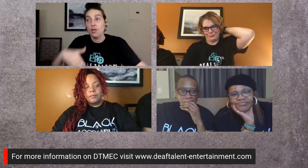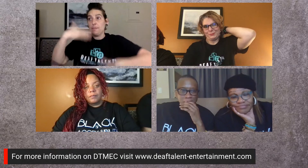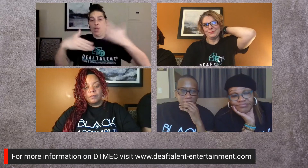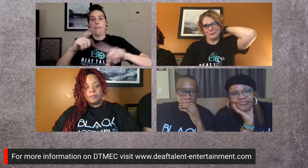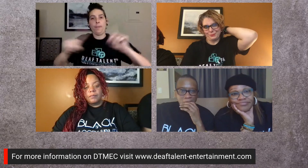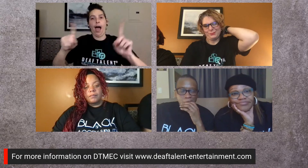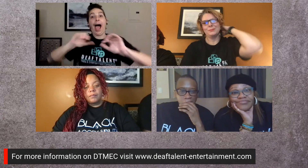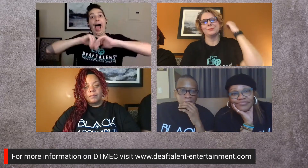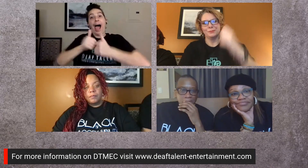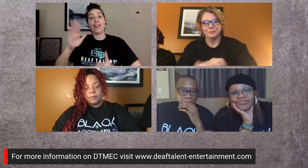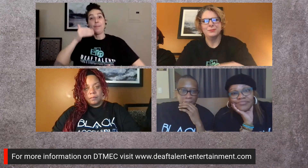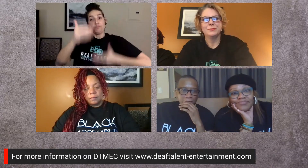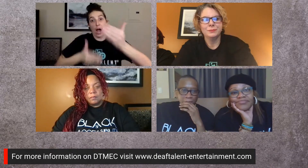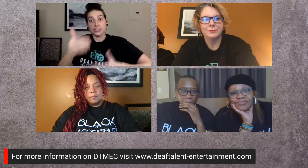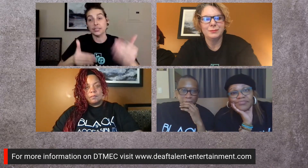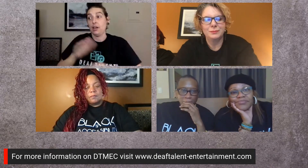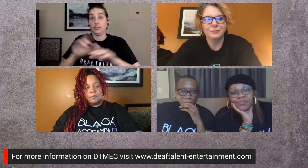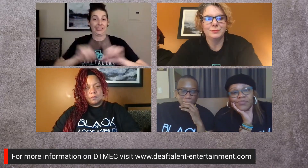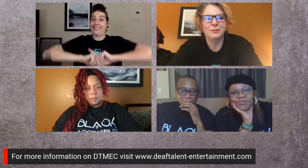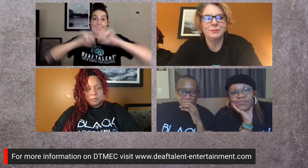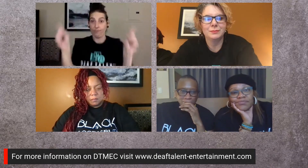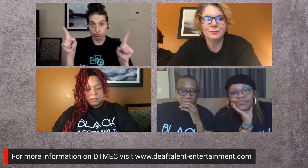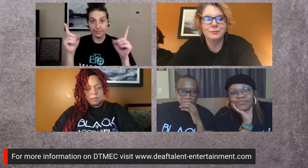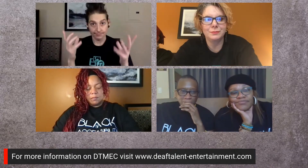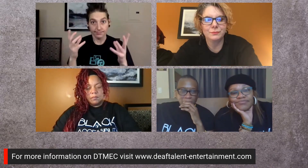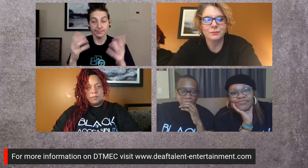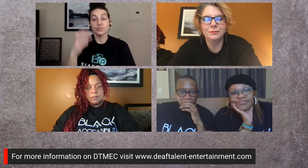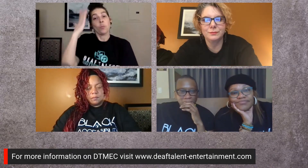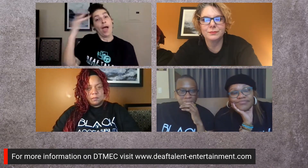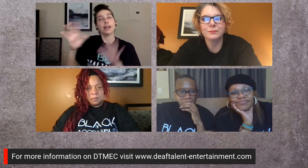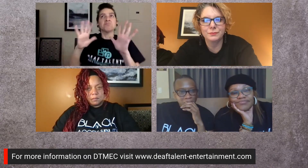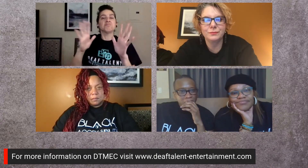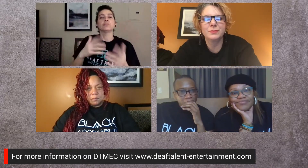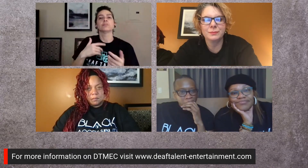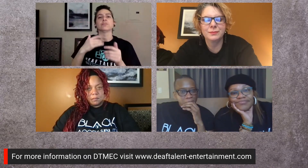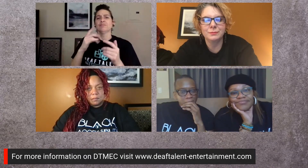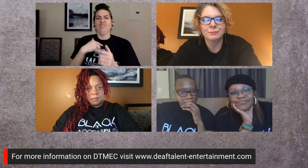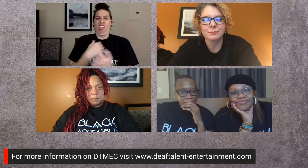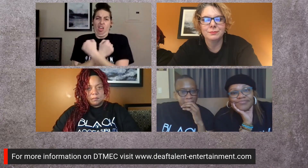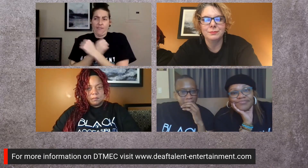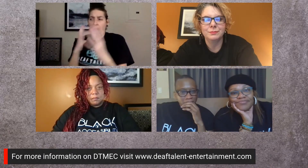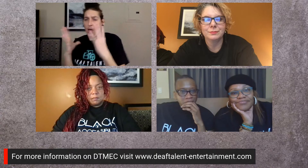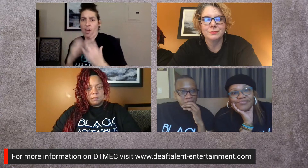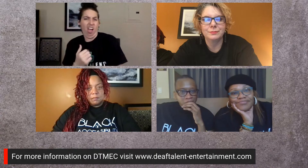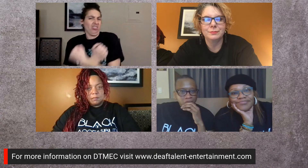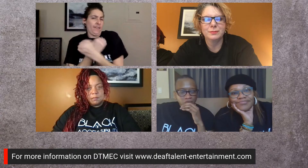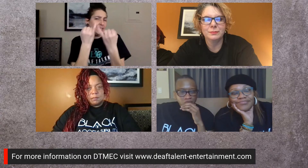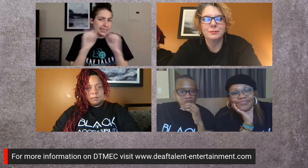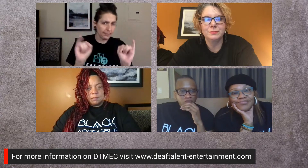both kind of have the same concepts of how the process should go.